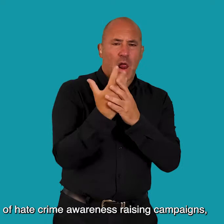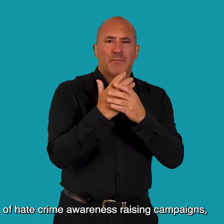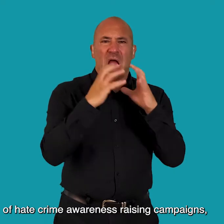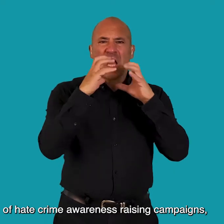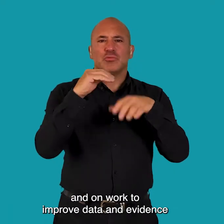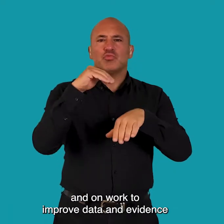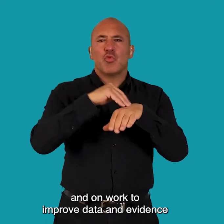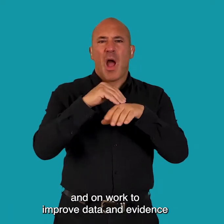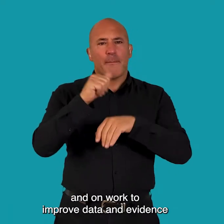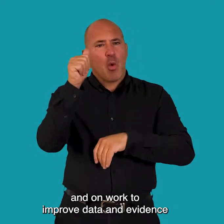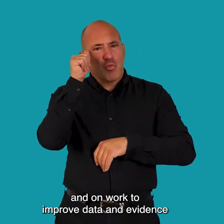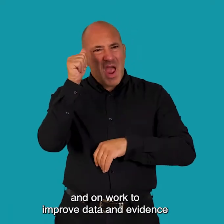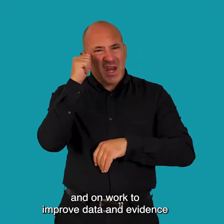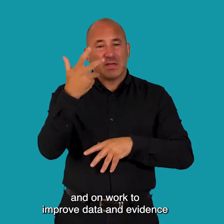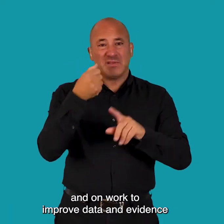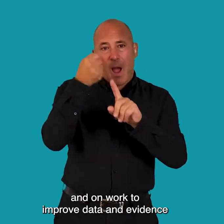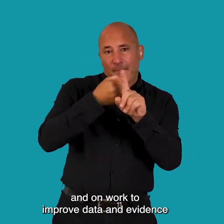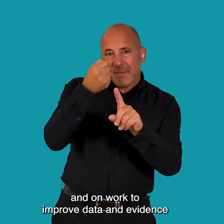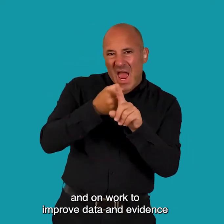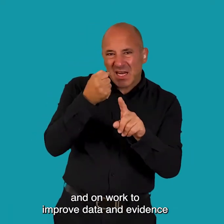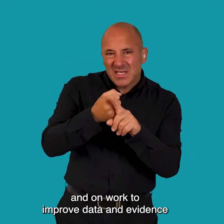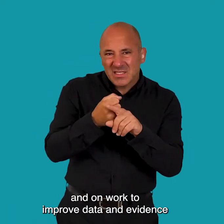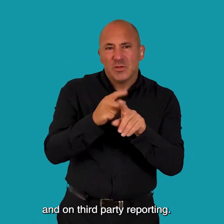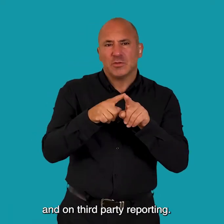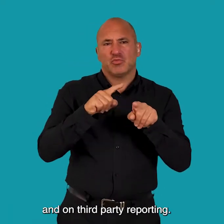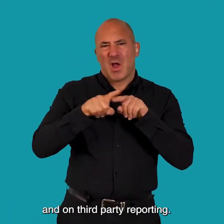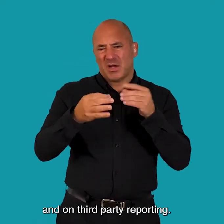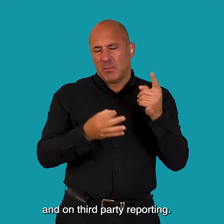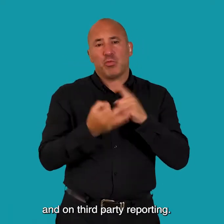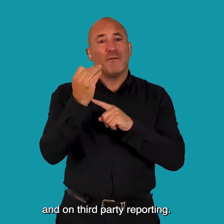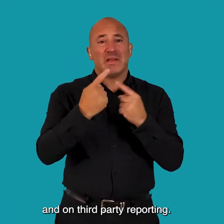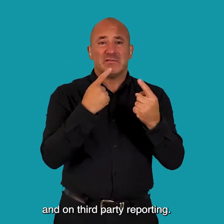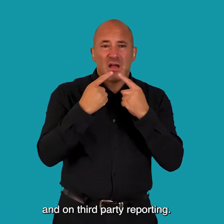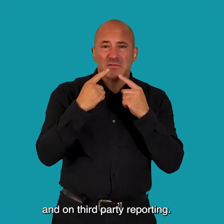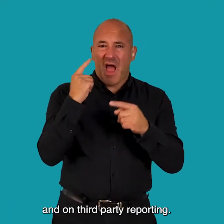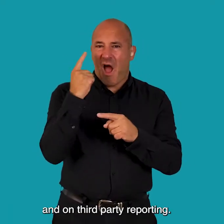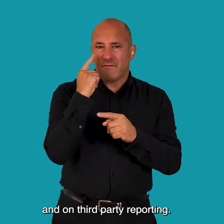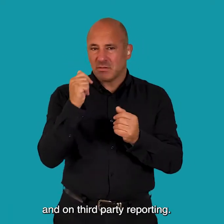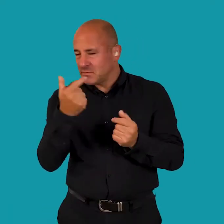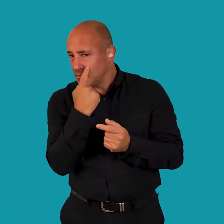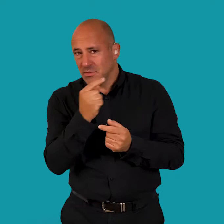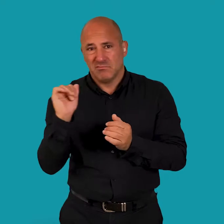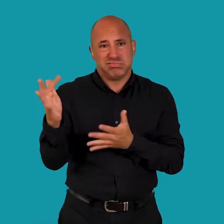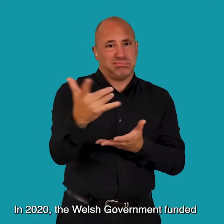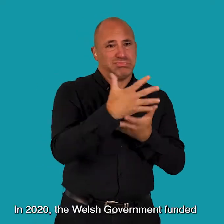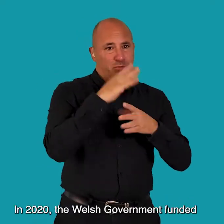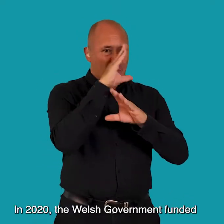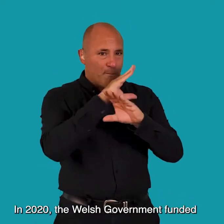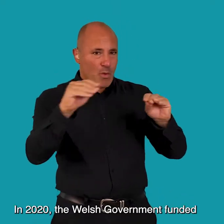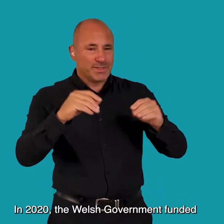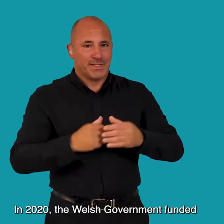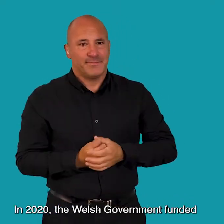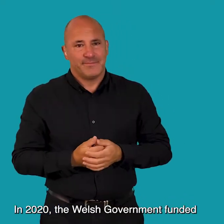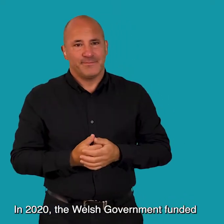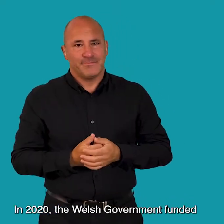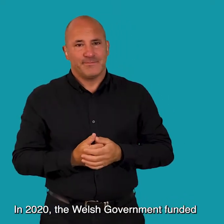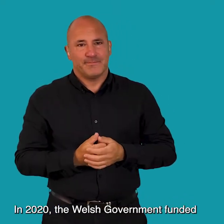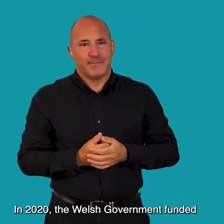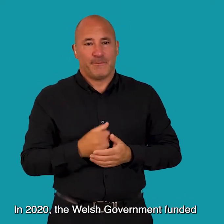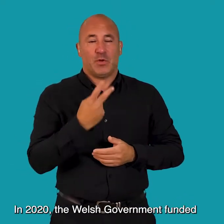campaigns and on work to improve data and evidence and on third-party reporting. In 2020, the Welsh Government